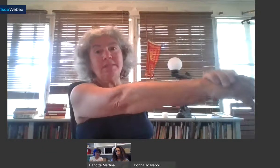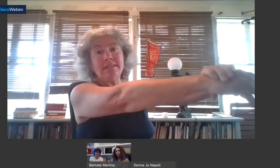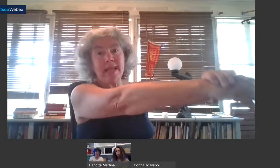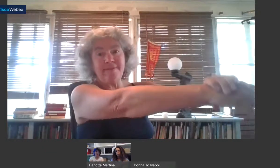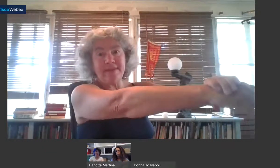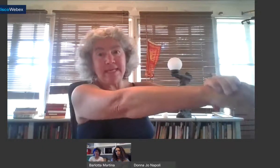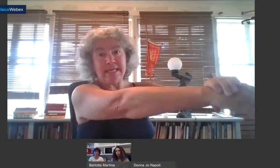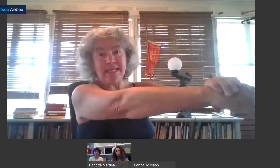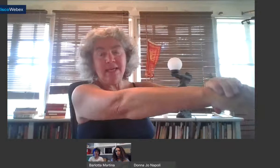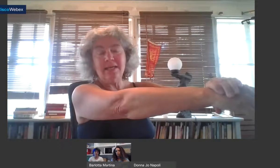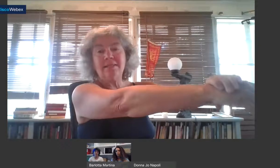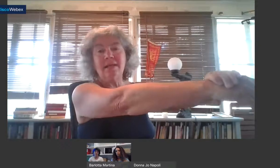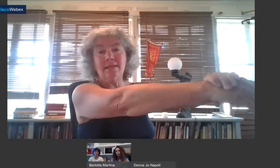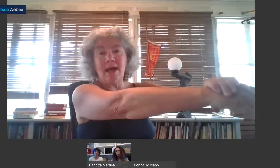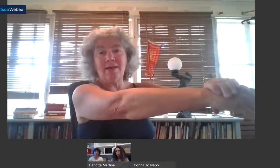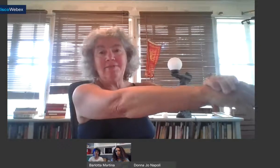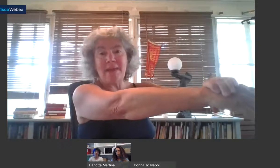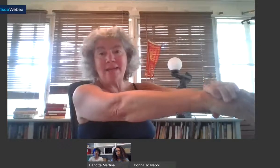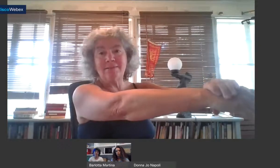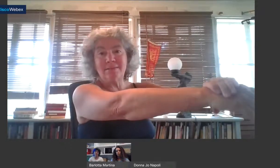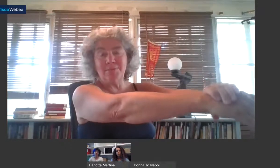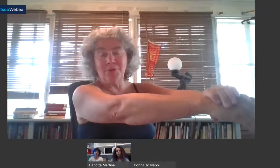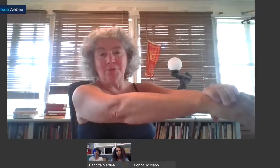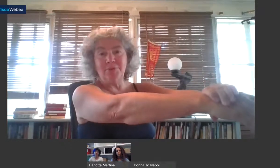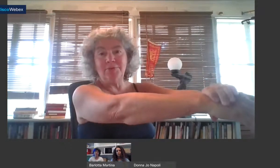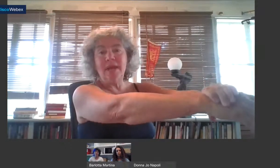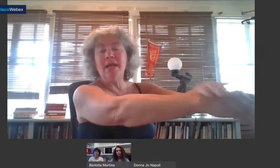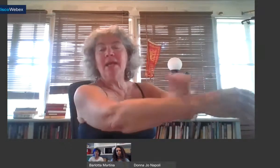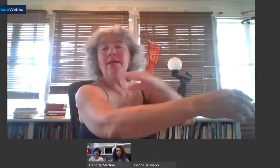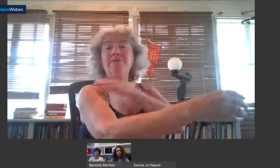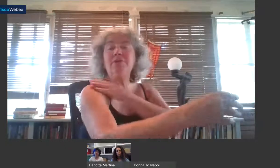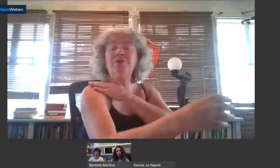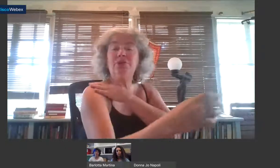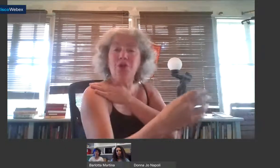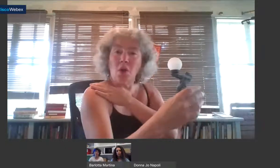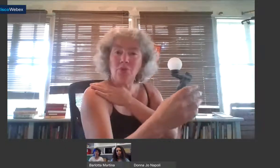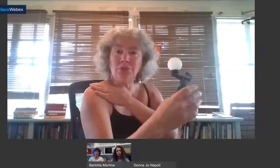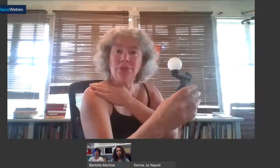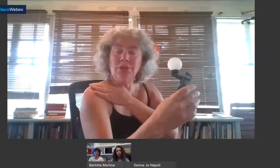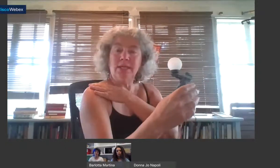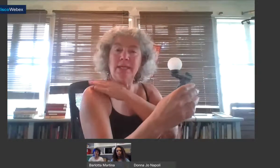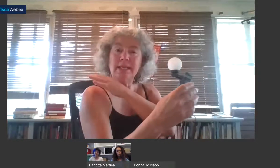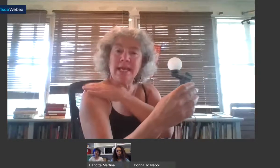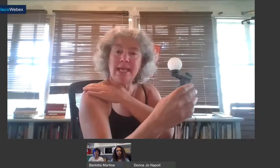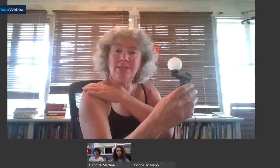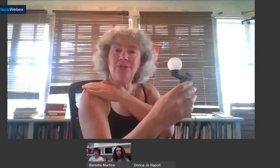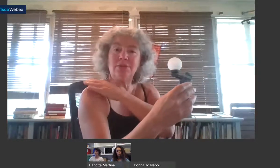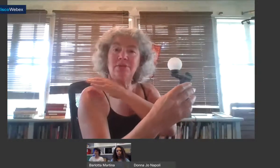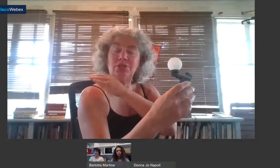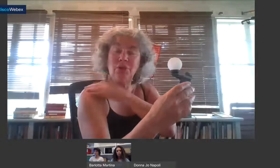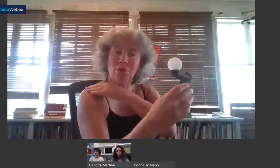is heavy. It's a lot of mass to move. If you don't engage the